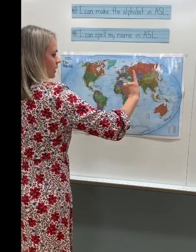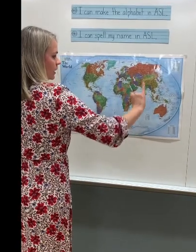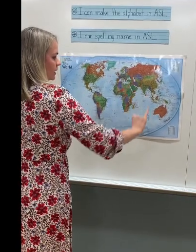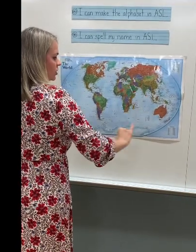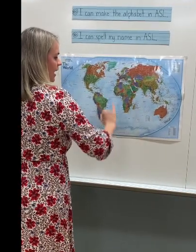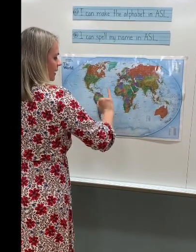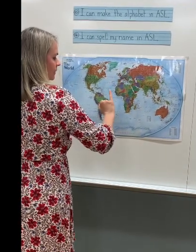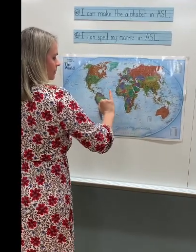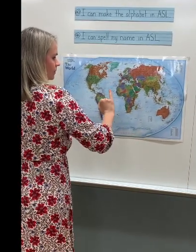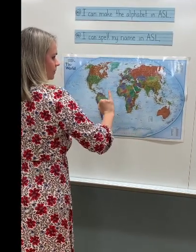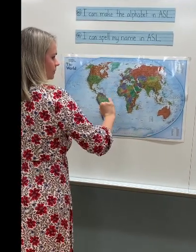a J.